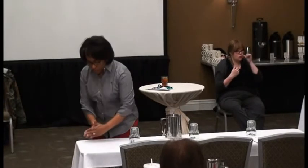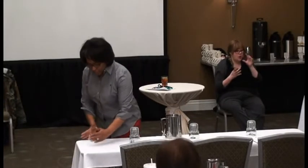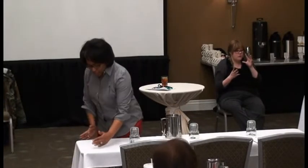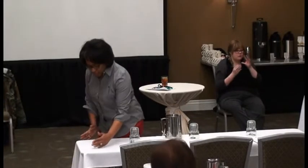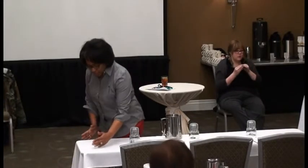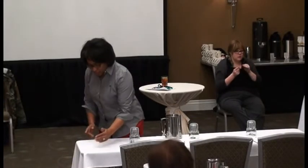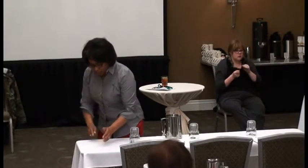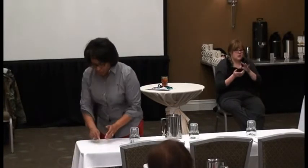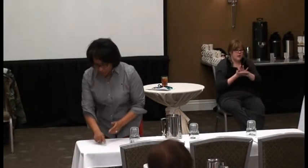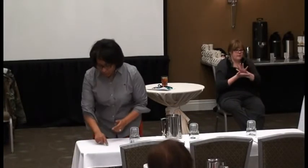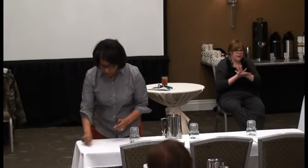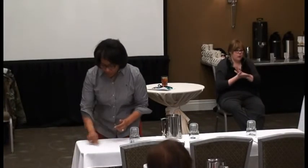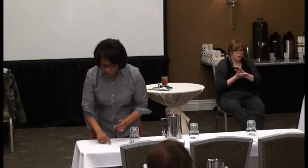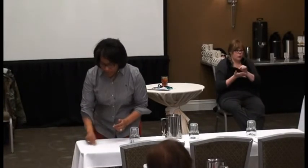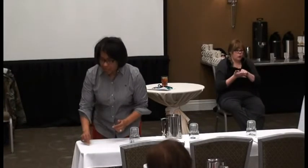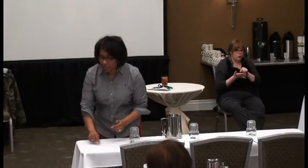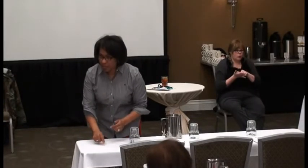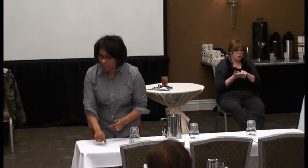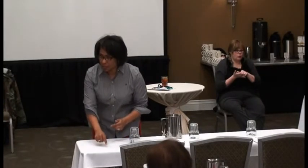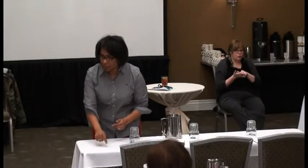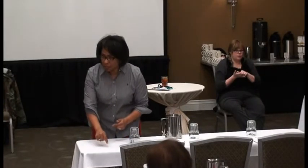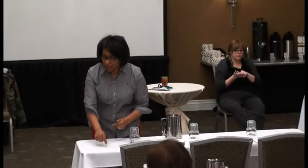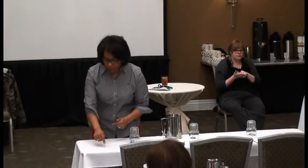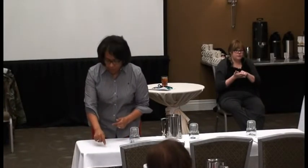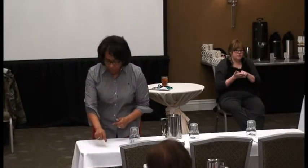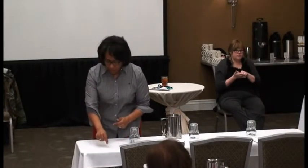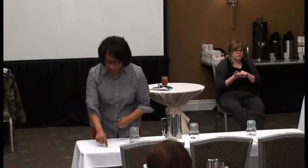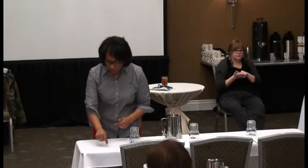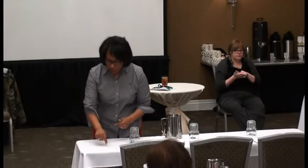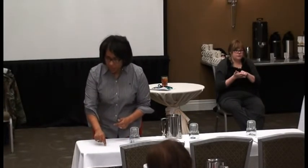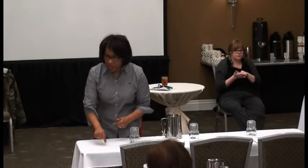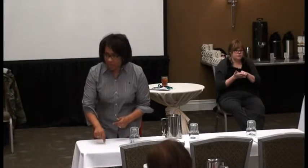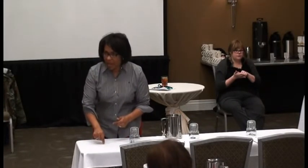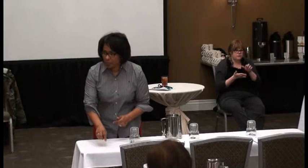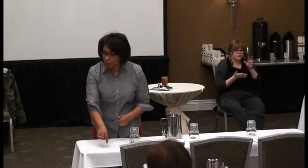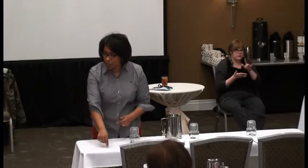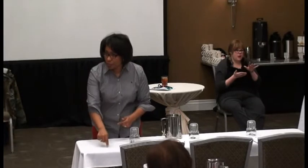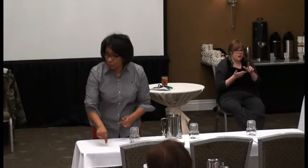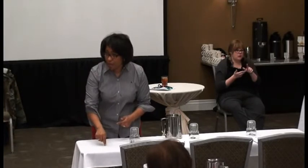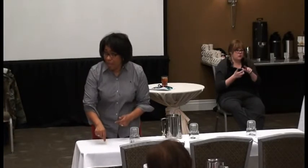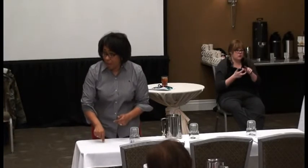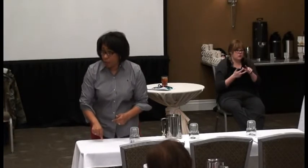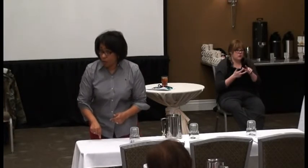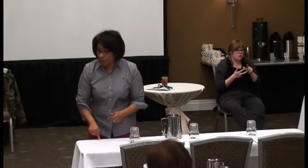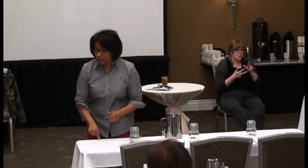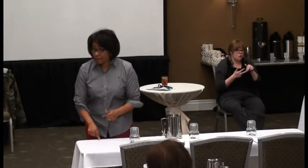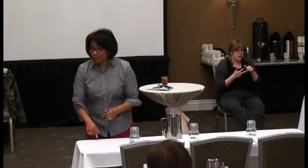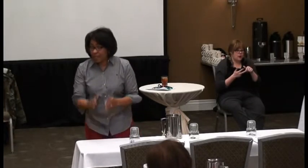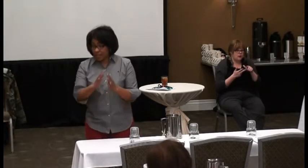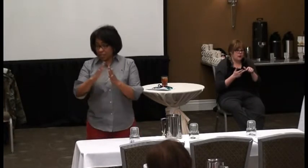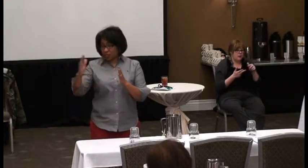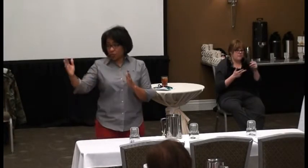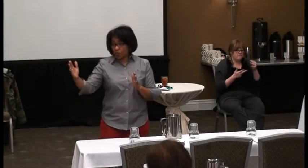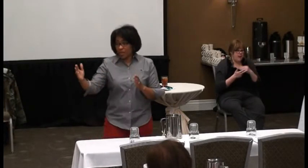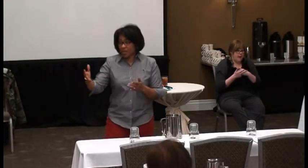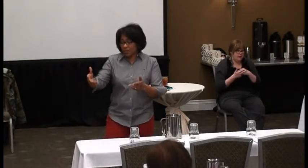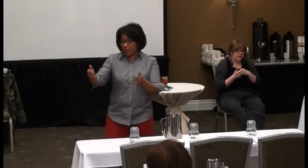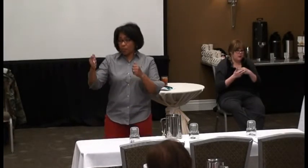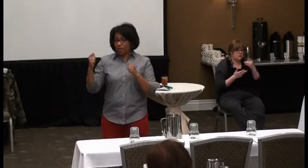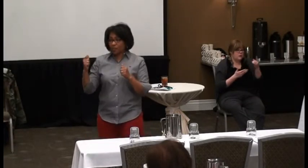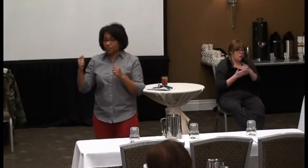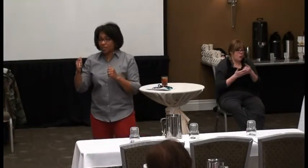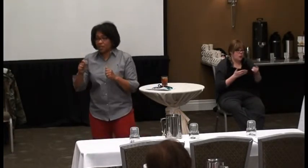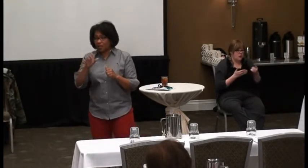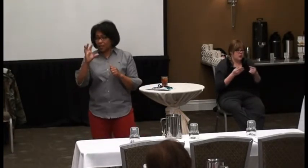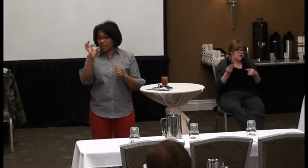the sheet is then marked, I guess, in, what is it, spelling, reading, math, or some do it by hour. And then it's for the week, and then